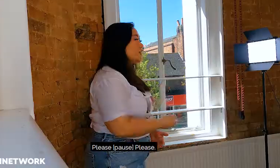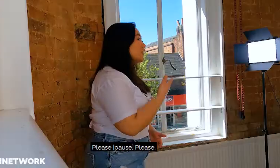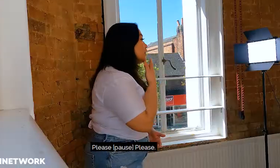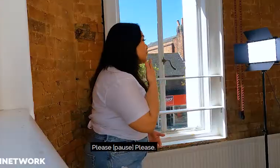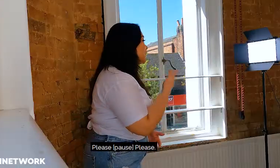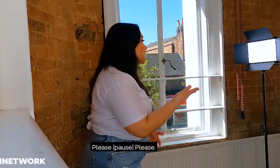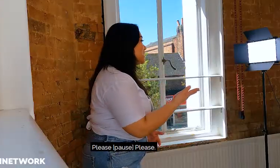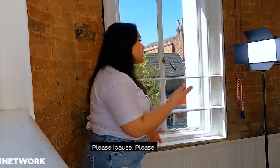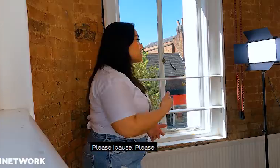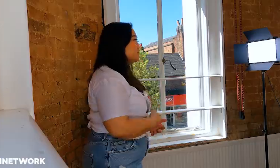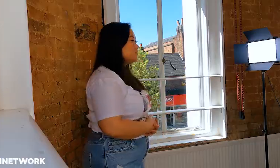Please.